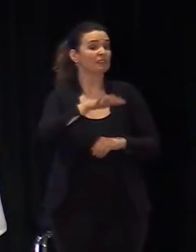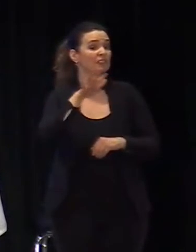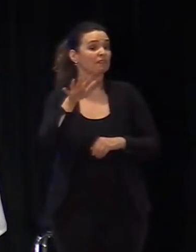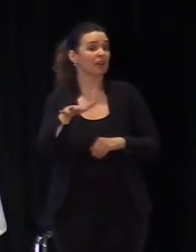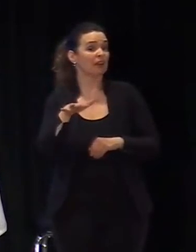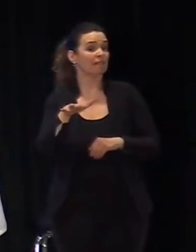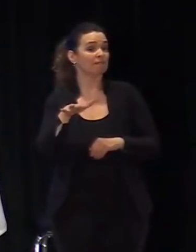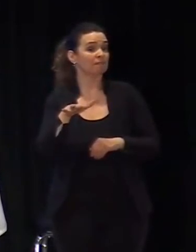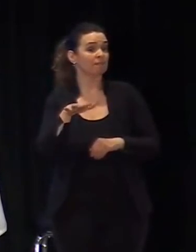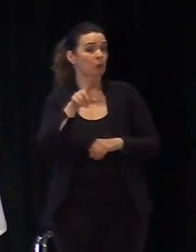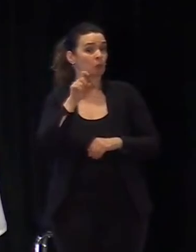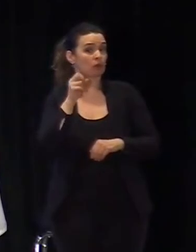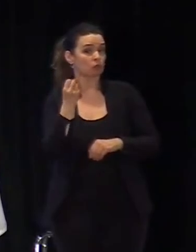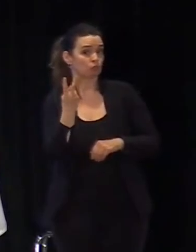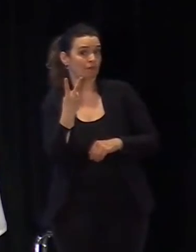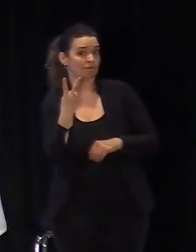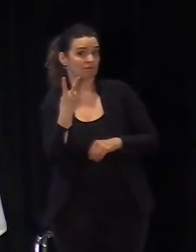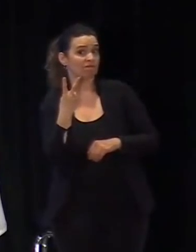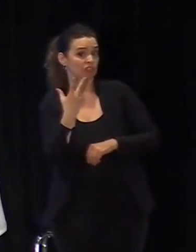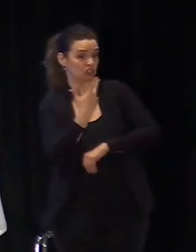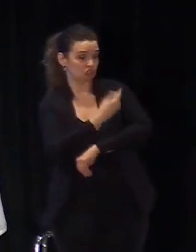55,112.